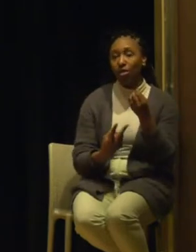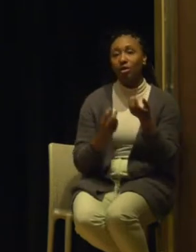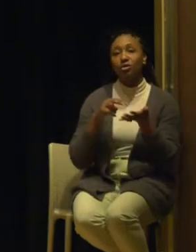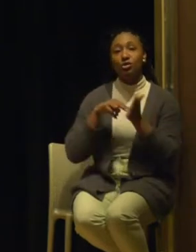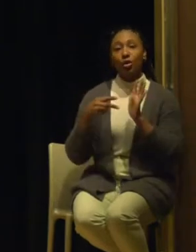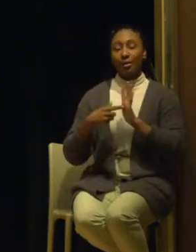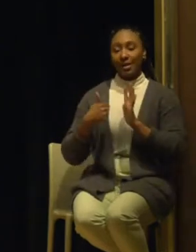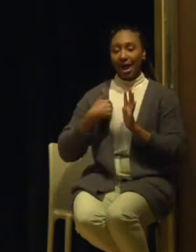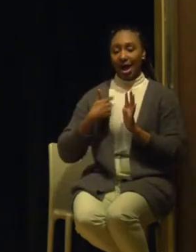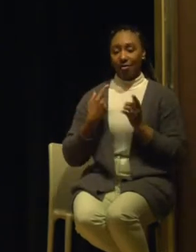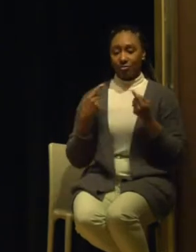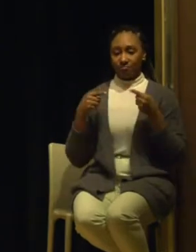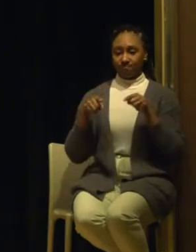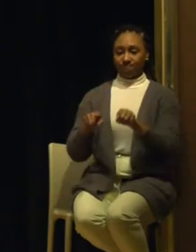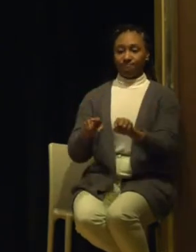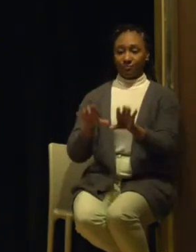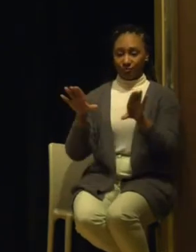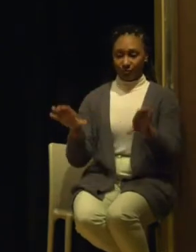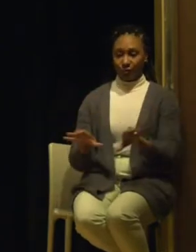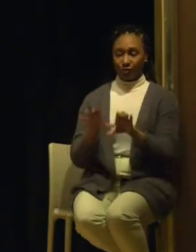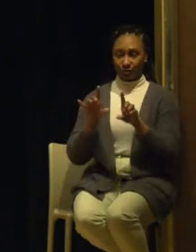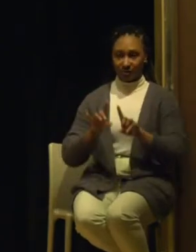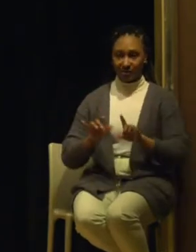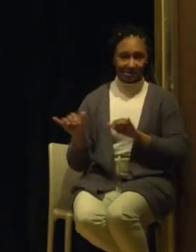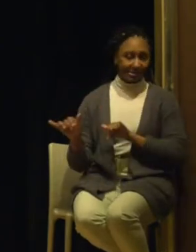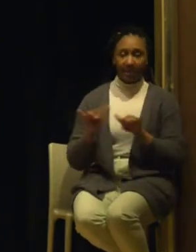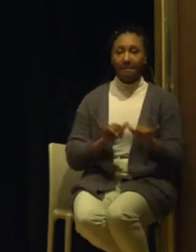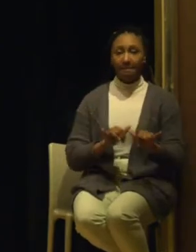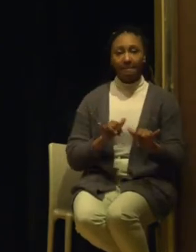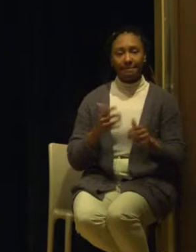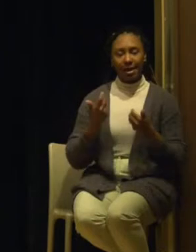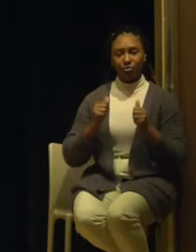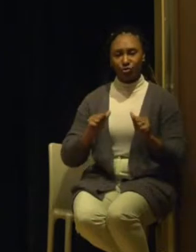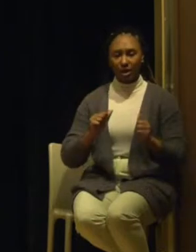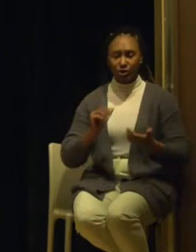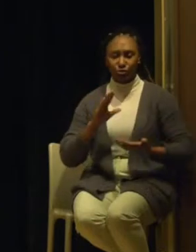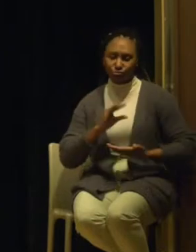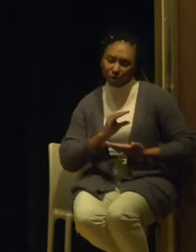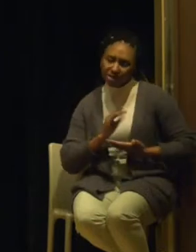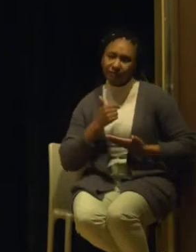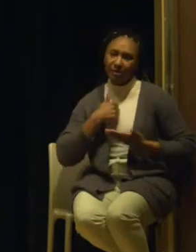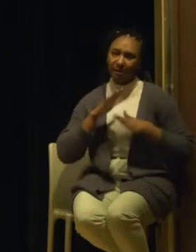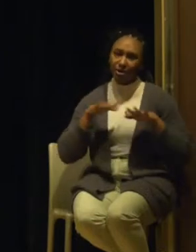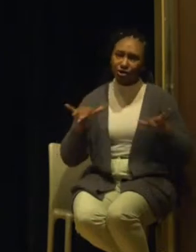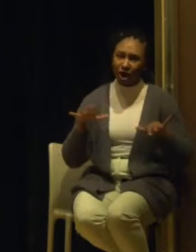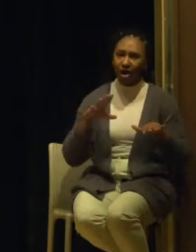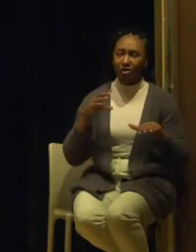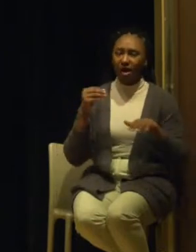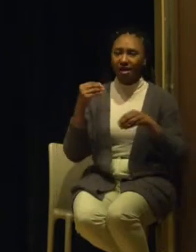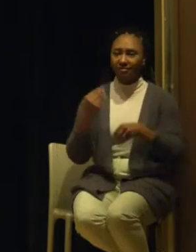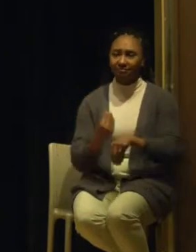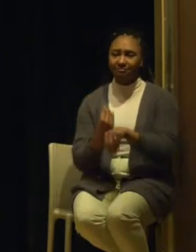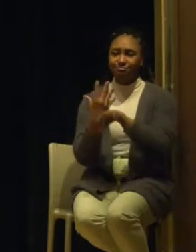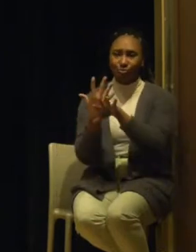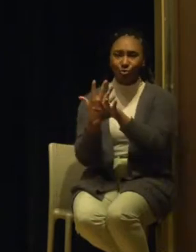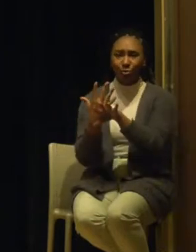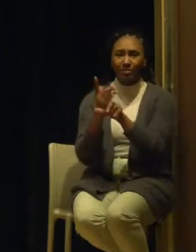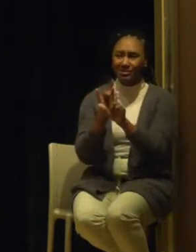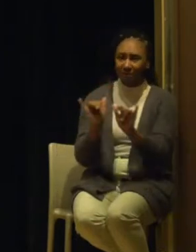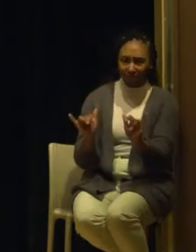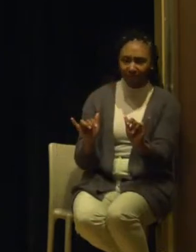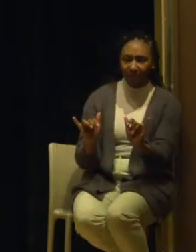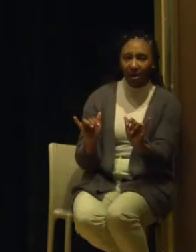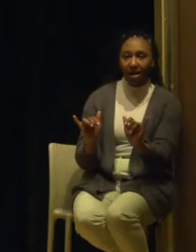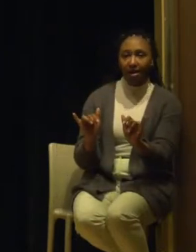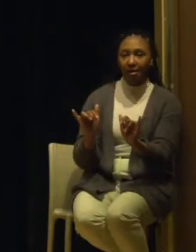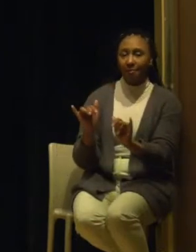how to best breastfeed my child and do conference calls at the same time. It was really a challenge, and I didn't have anyone